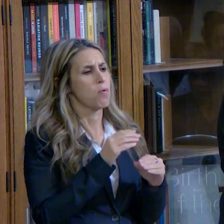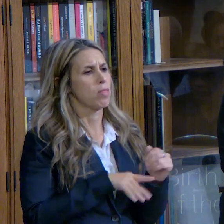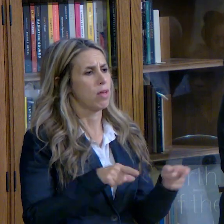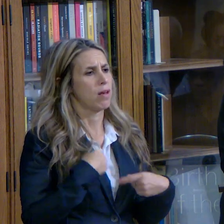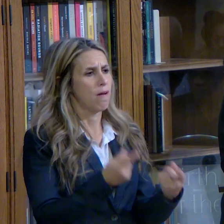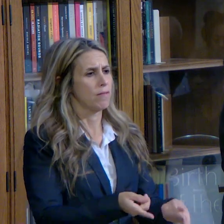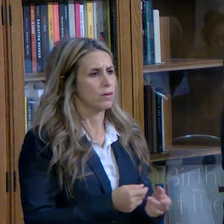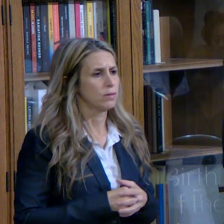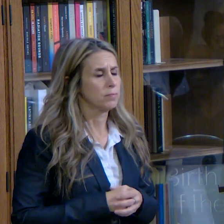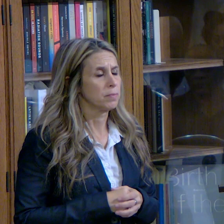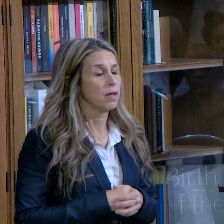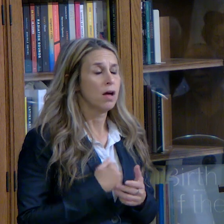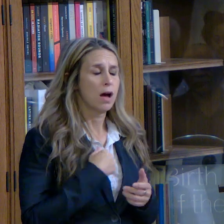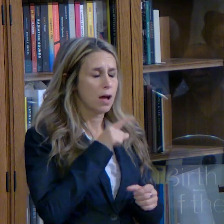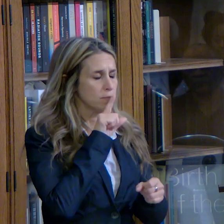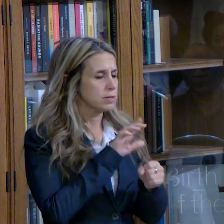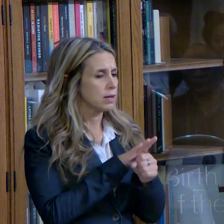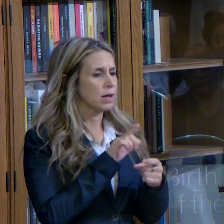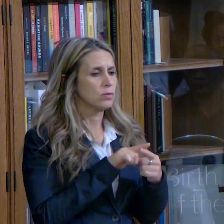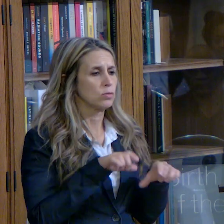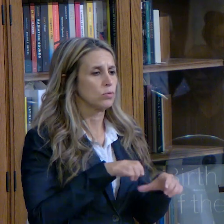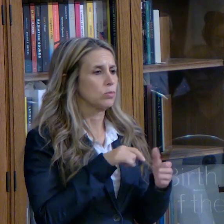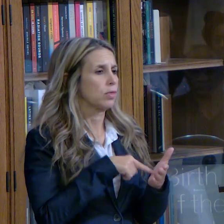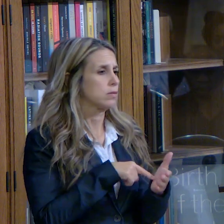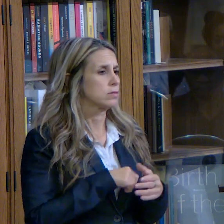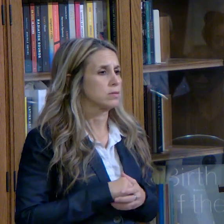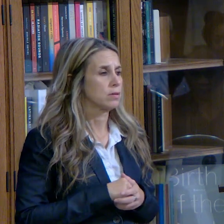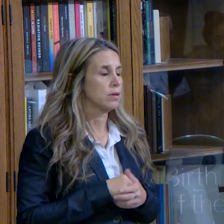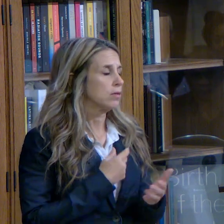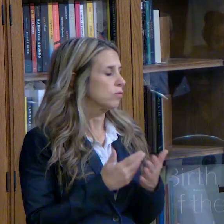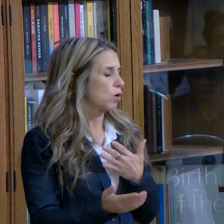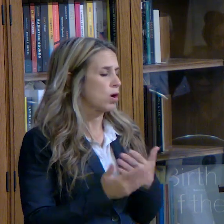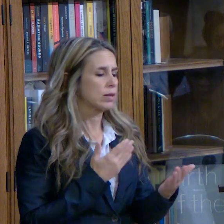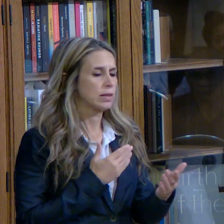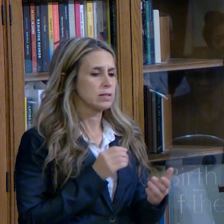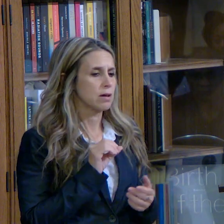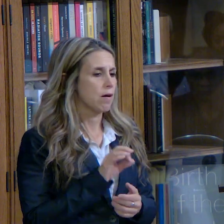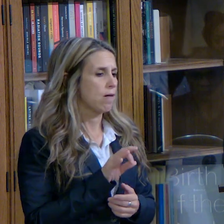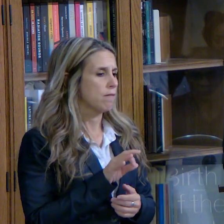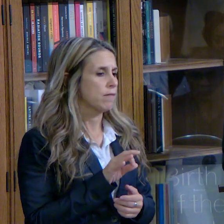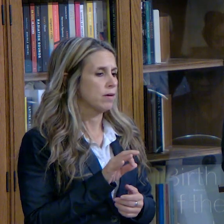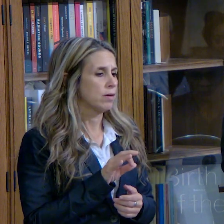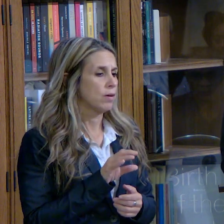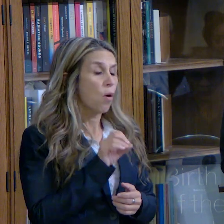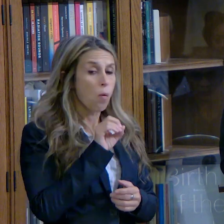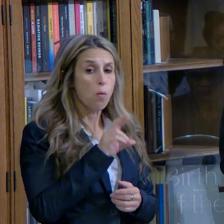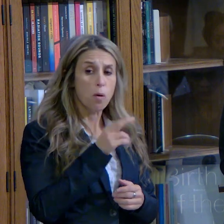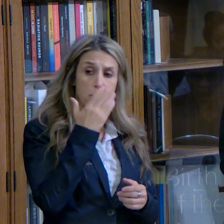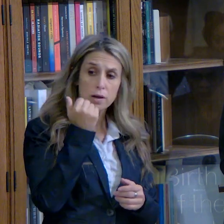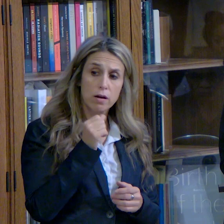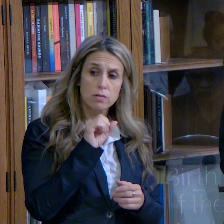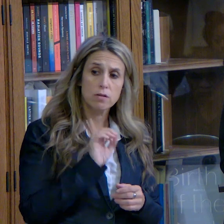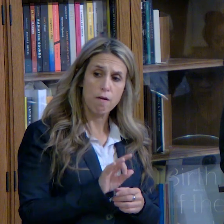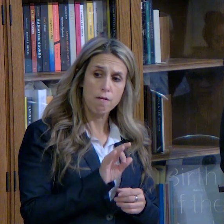ever and I am dedicated to do this regardless of or because of